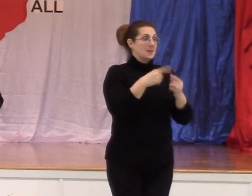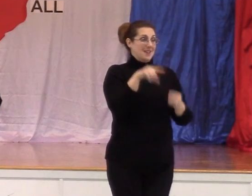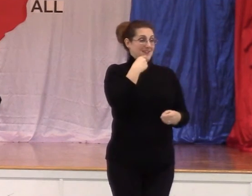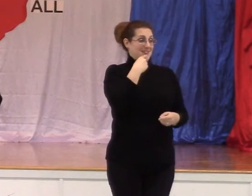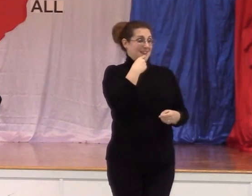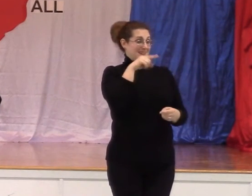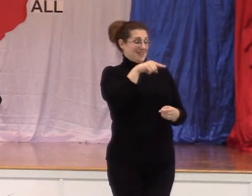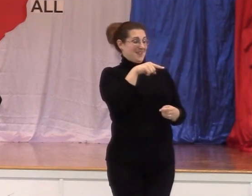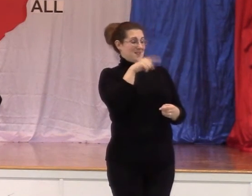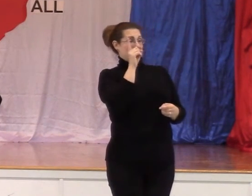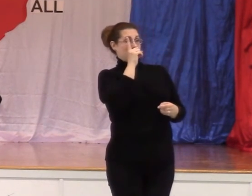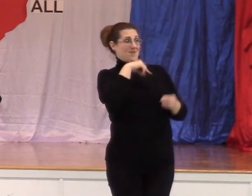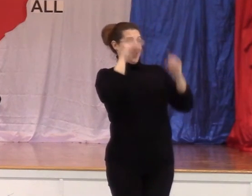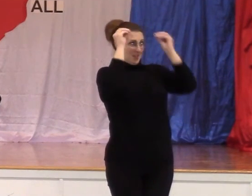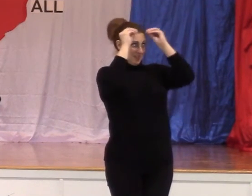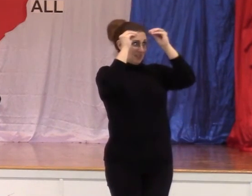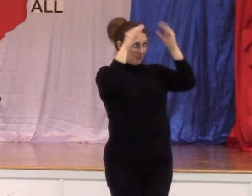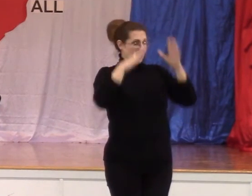for it.